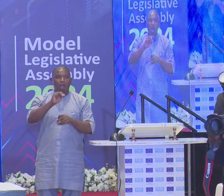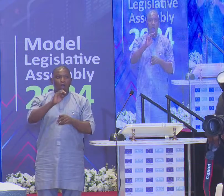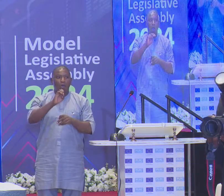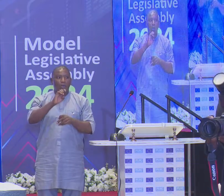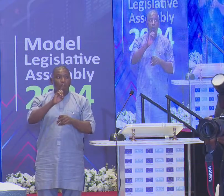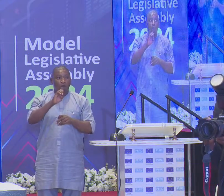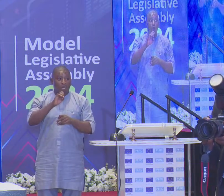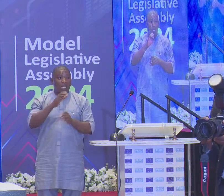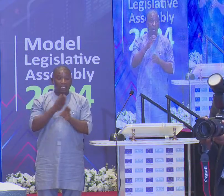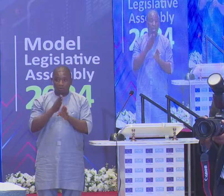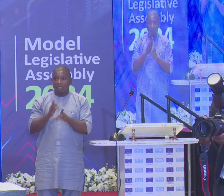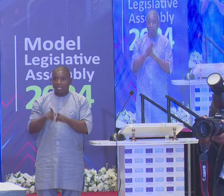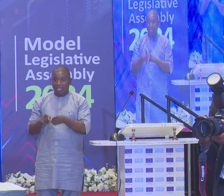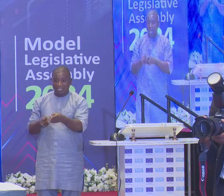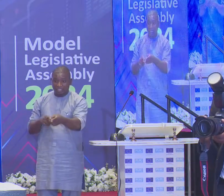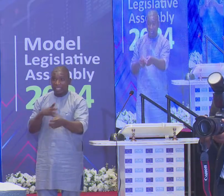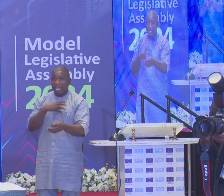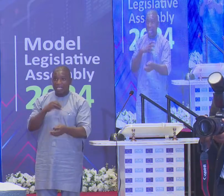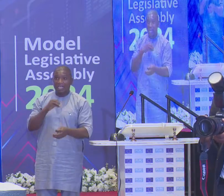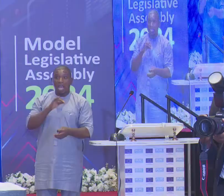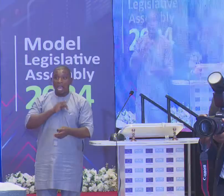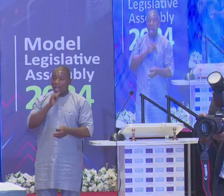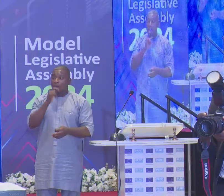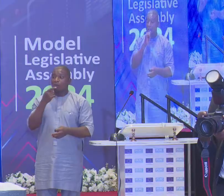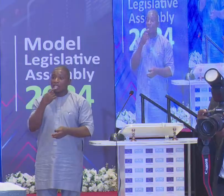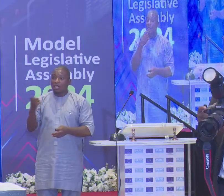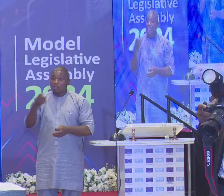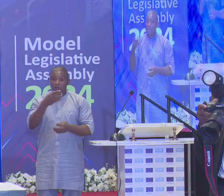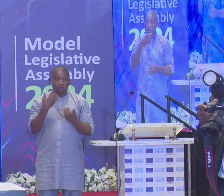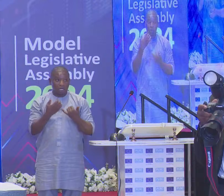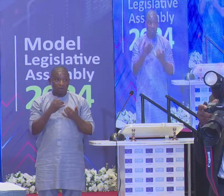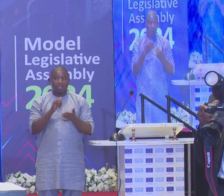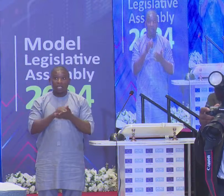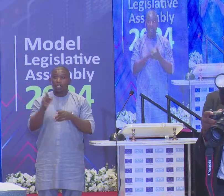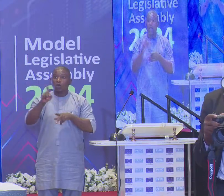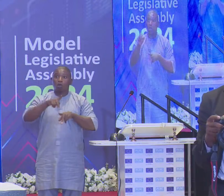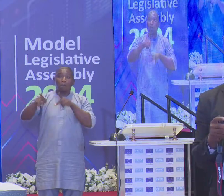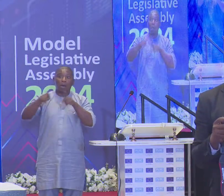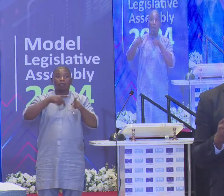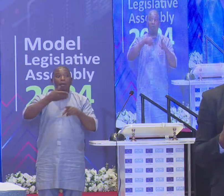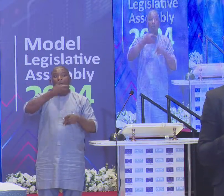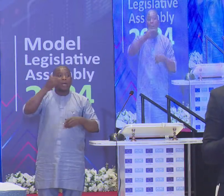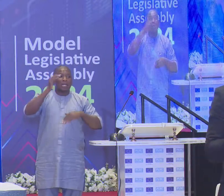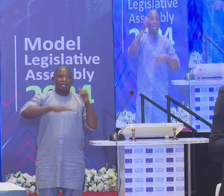one, and I am telling you now that you performed better than us.